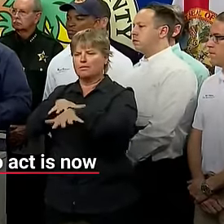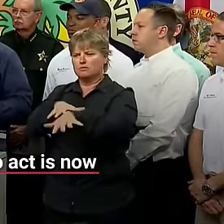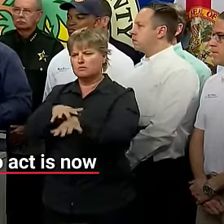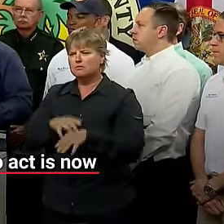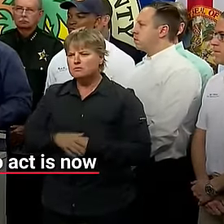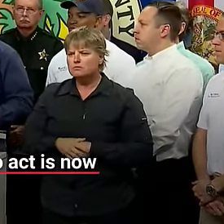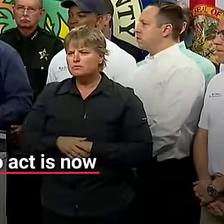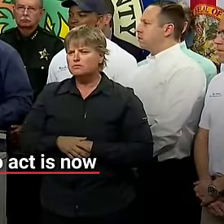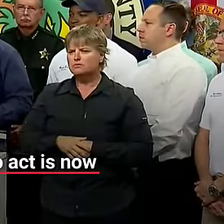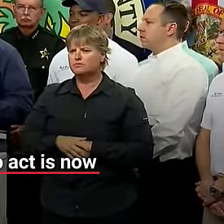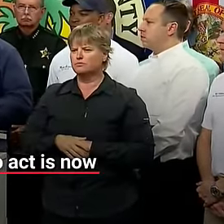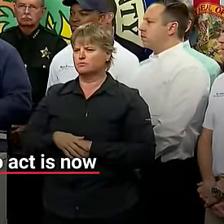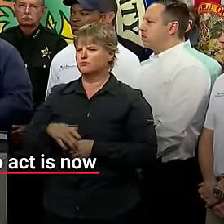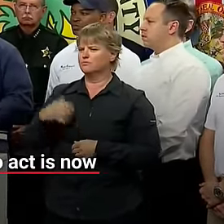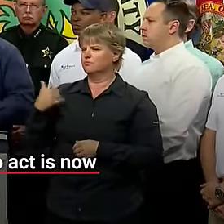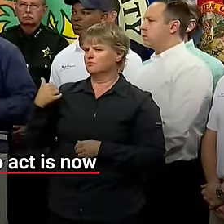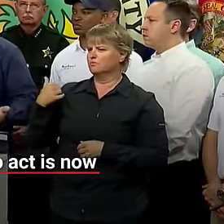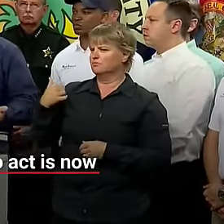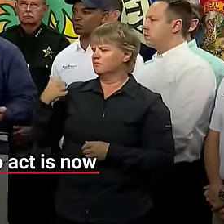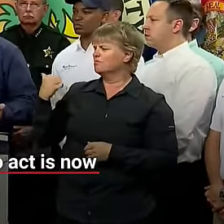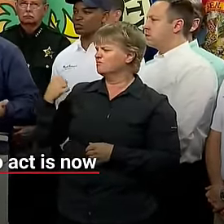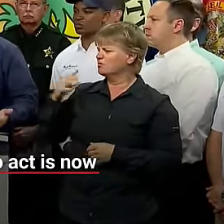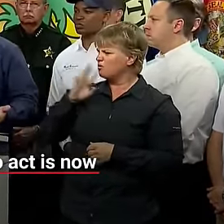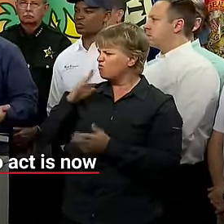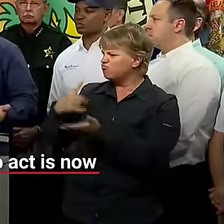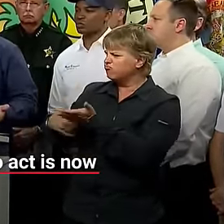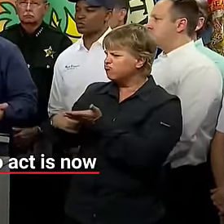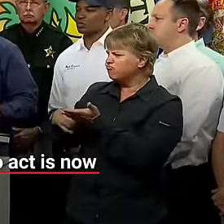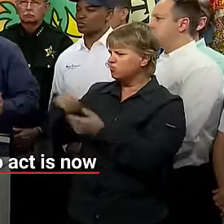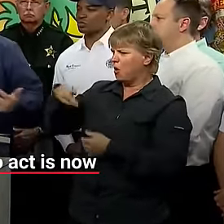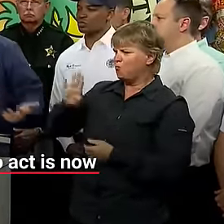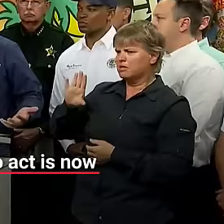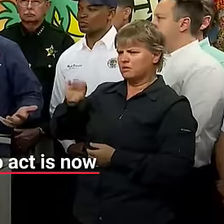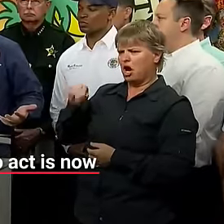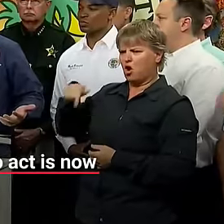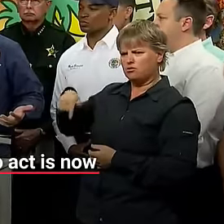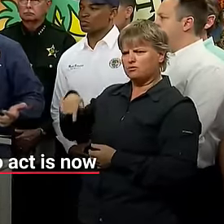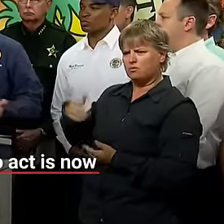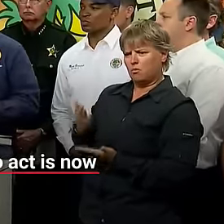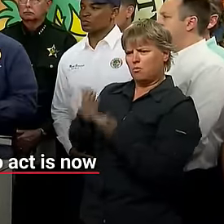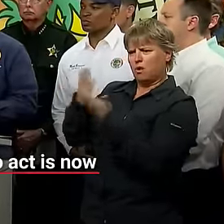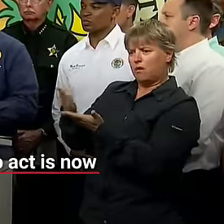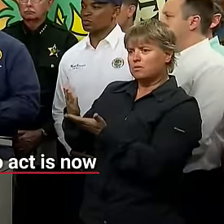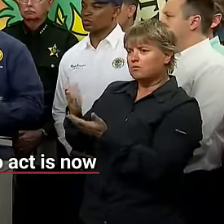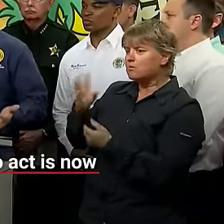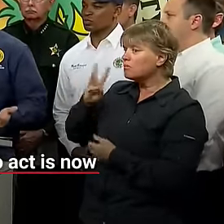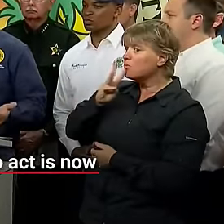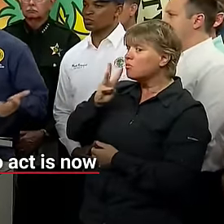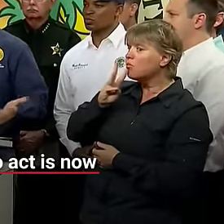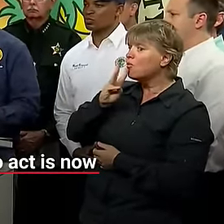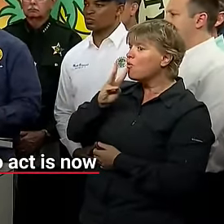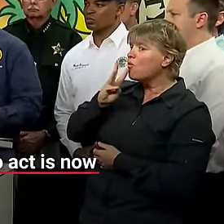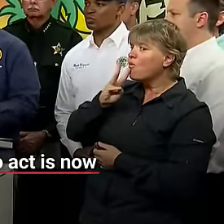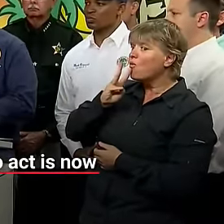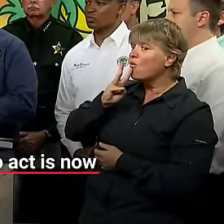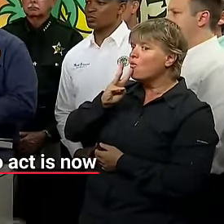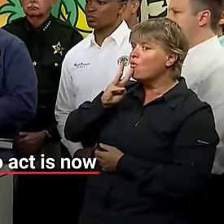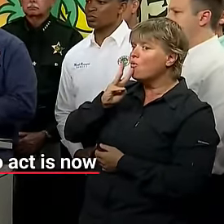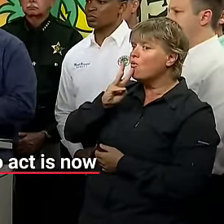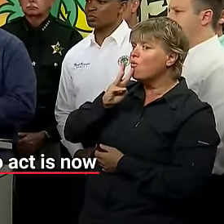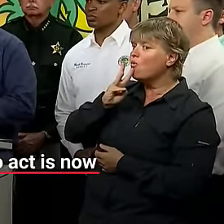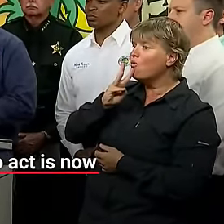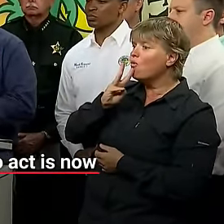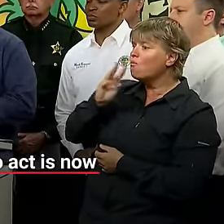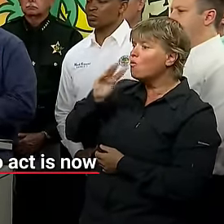know, they really recommend evacuating locally. They have shelters that are that are built to